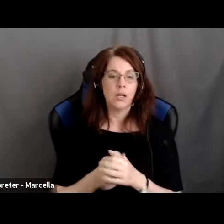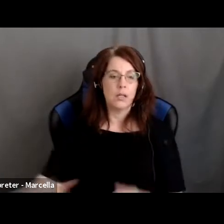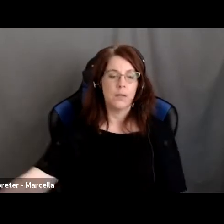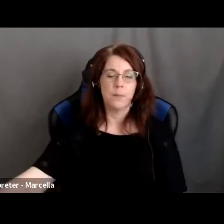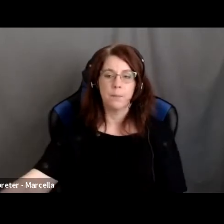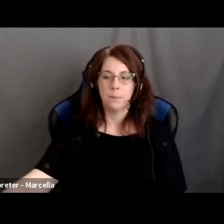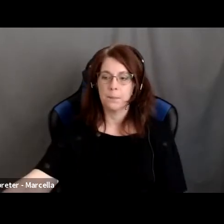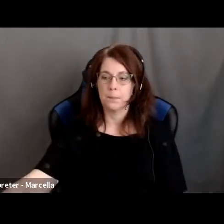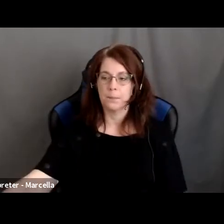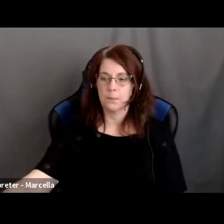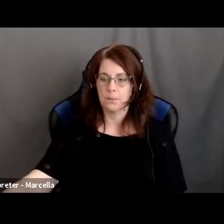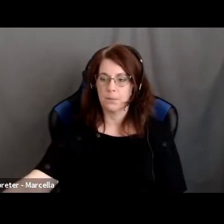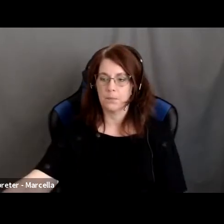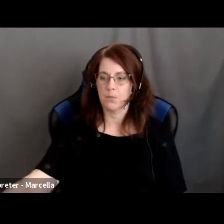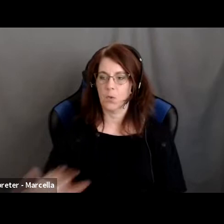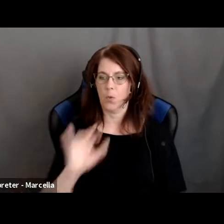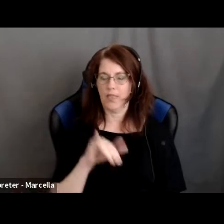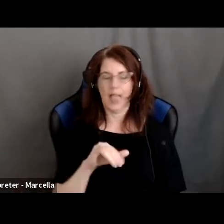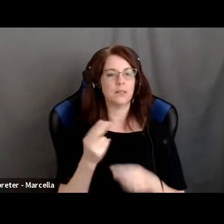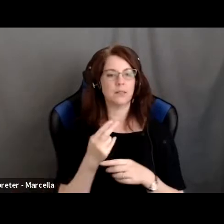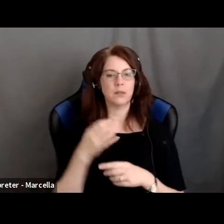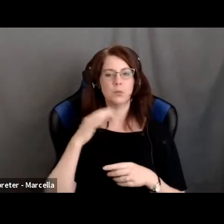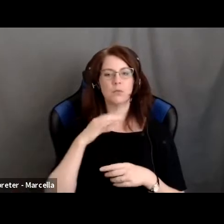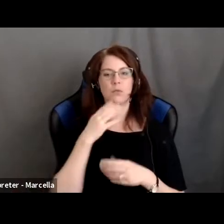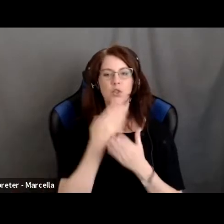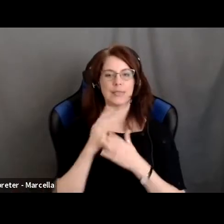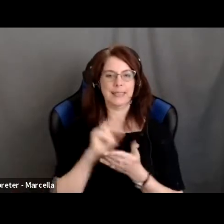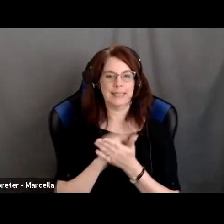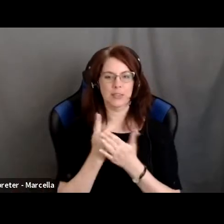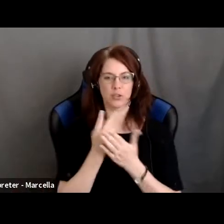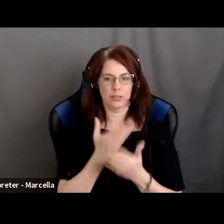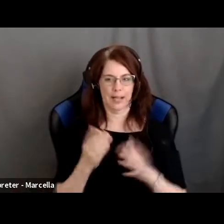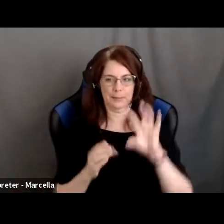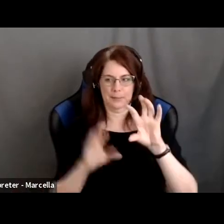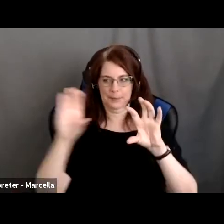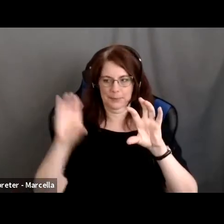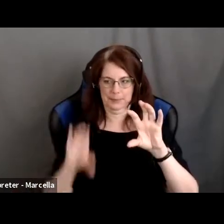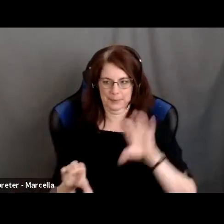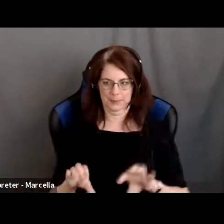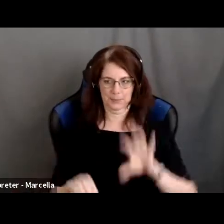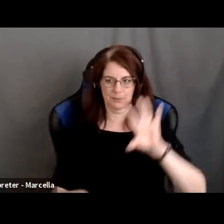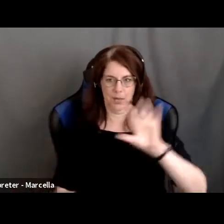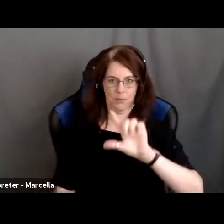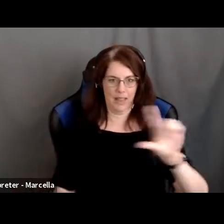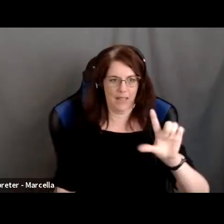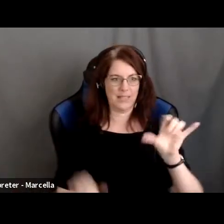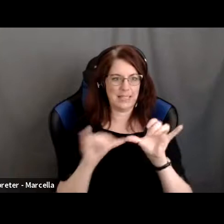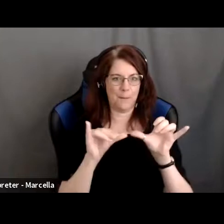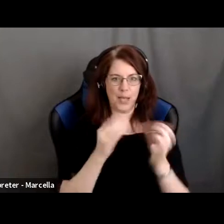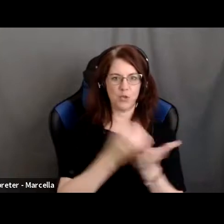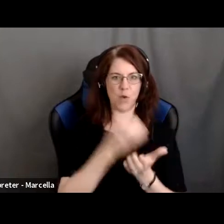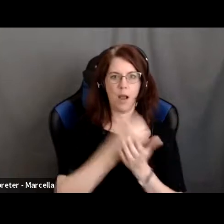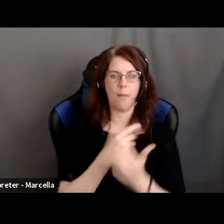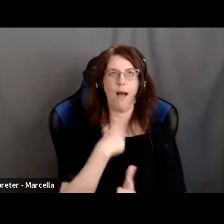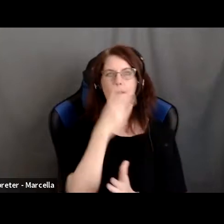So this slide here, useful kitchen items, we have 4 images. In the upper left, this is a measuring cup that I fell in